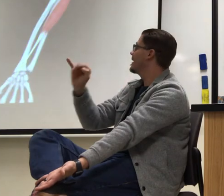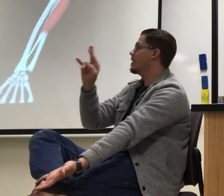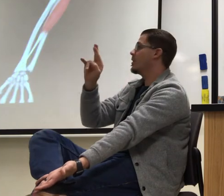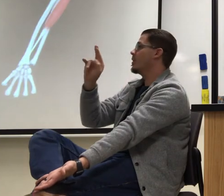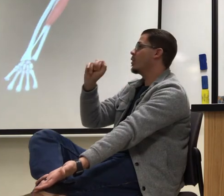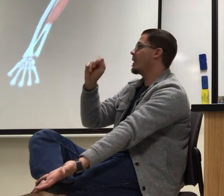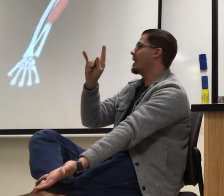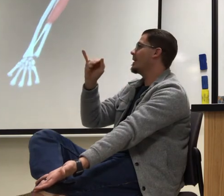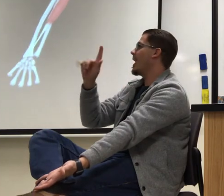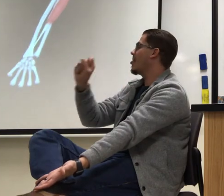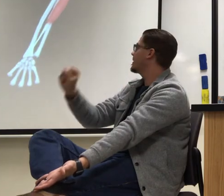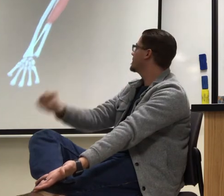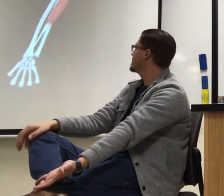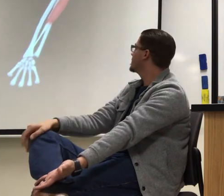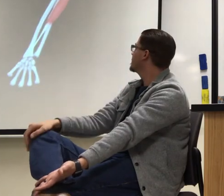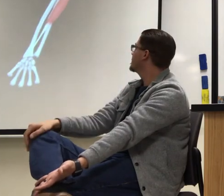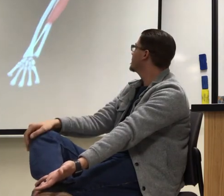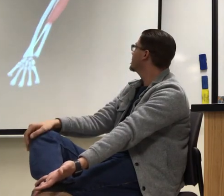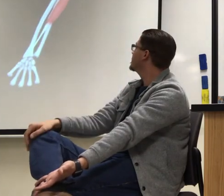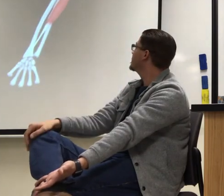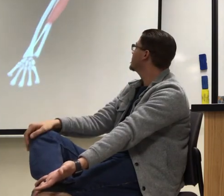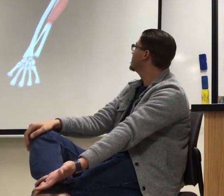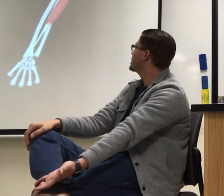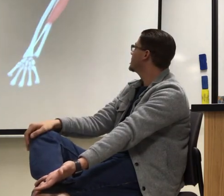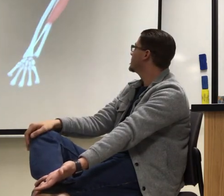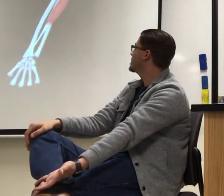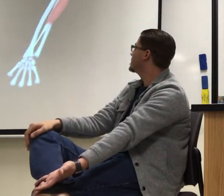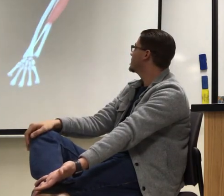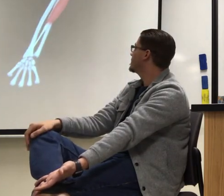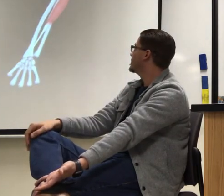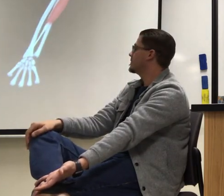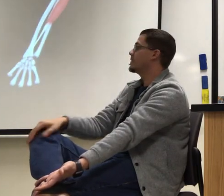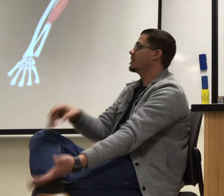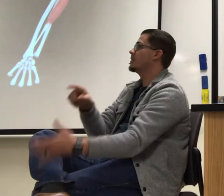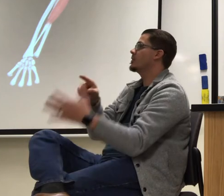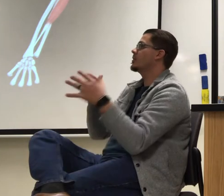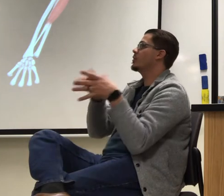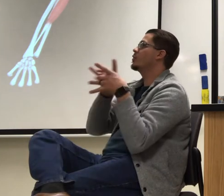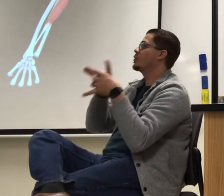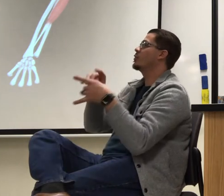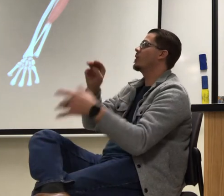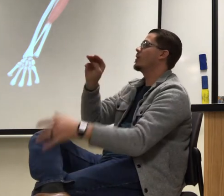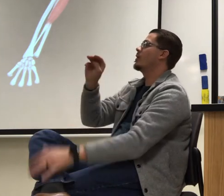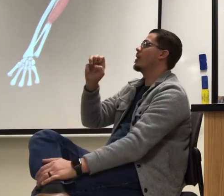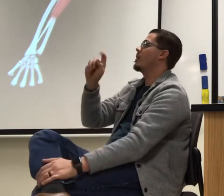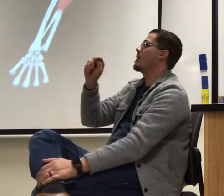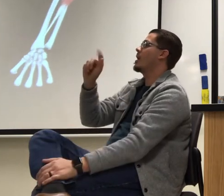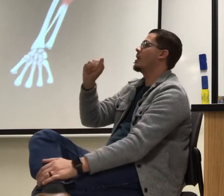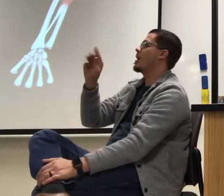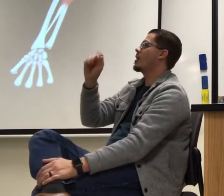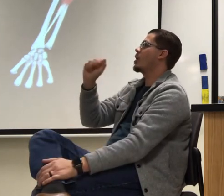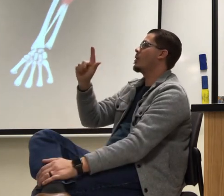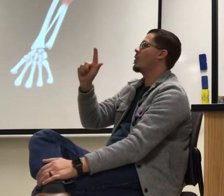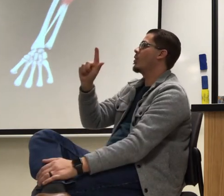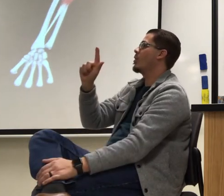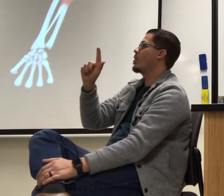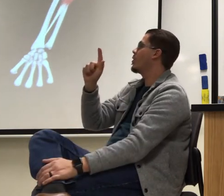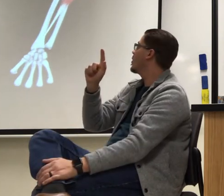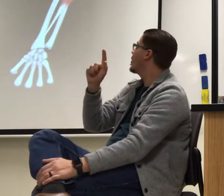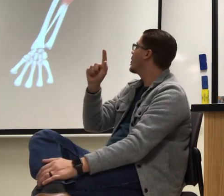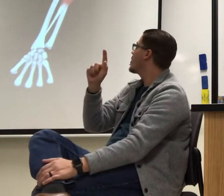radialis. So there it is, they just kind of show you the metacarpals. Let's follow it to its insertion.